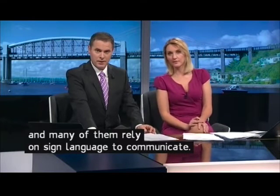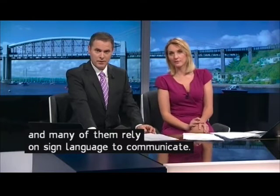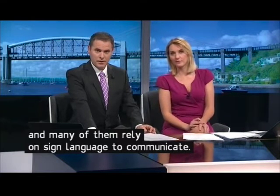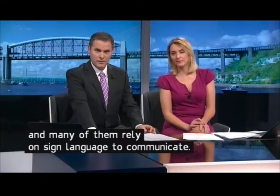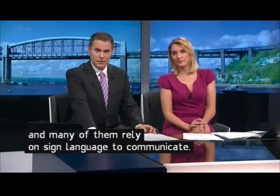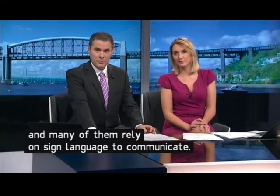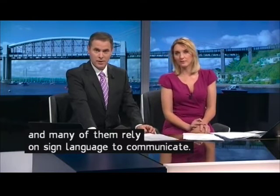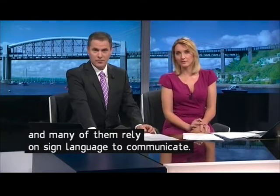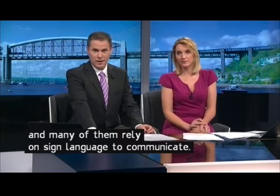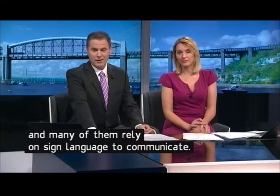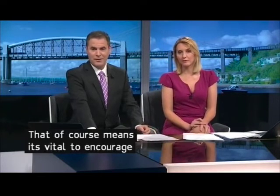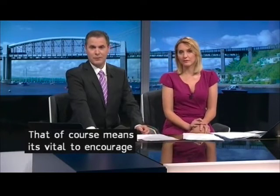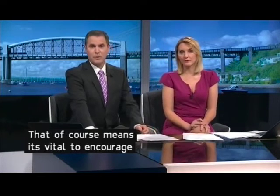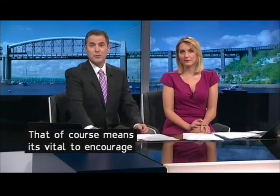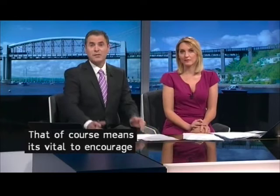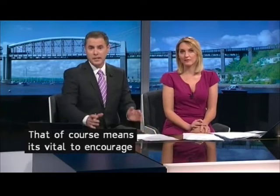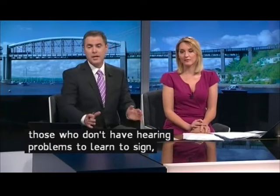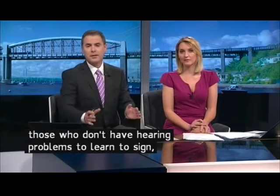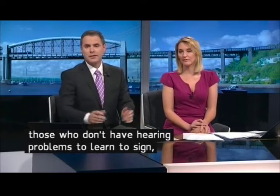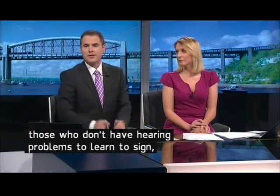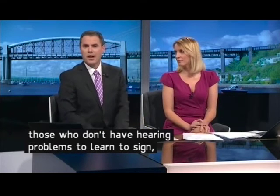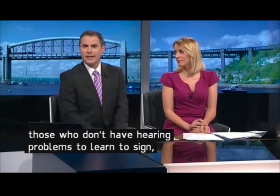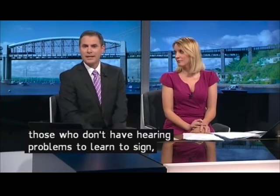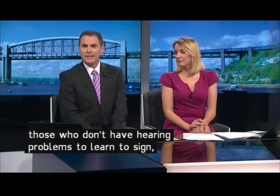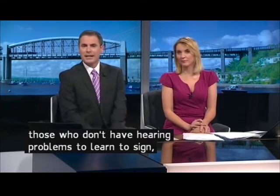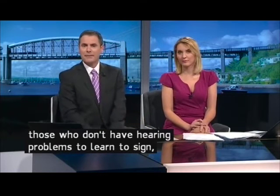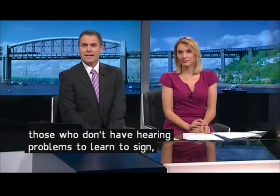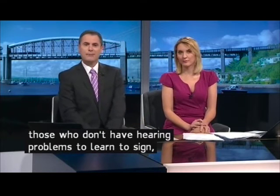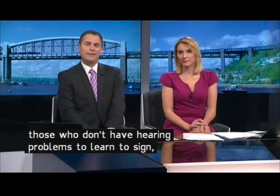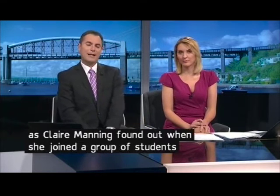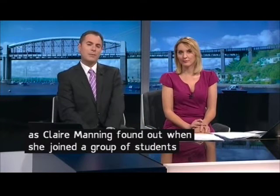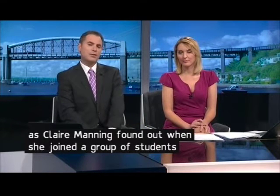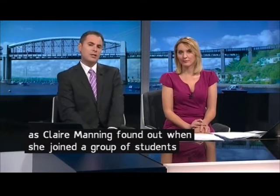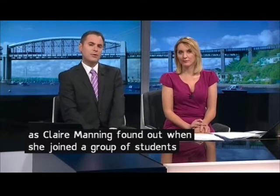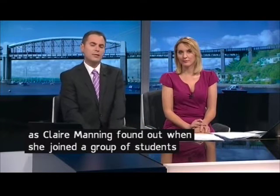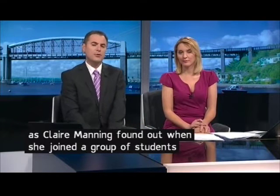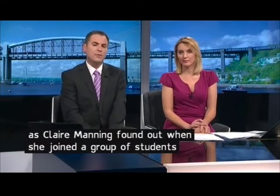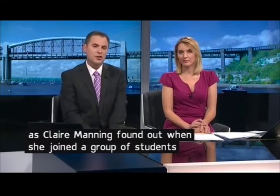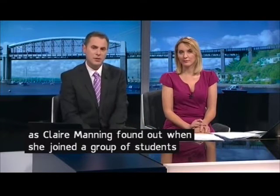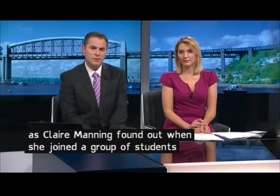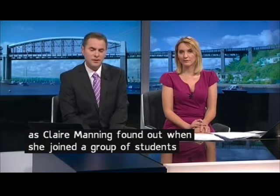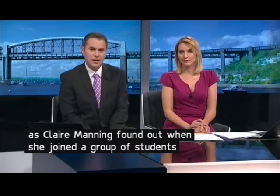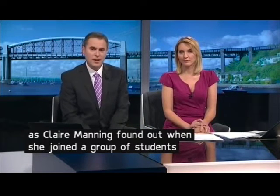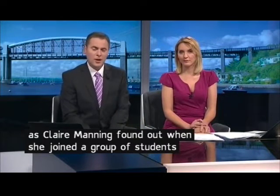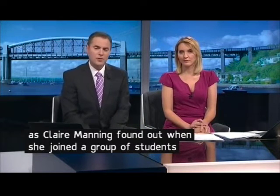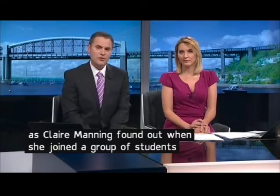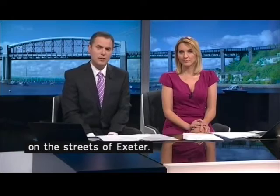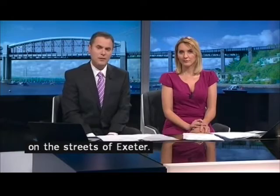encourage those who don't have hearing problems to learn to sign, as Claire Manning found out when she joined a group of students on the streets of